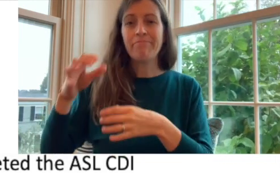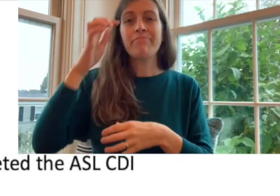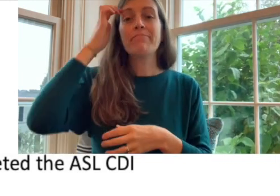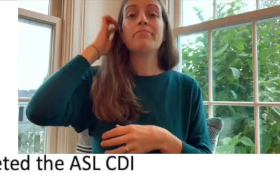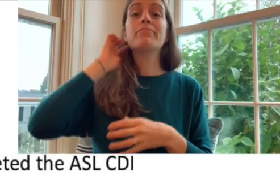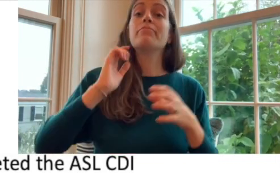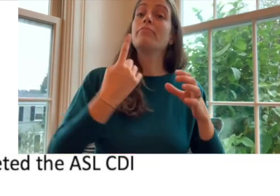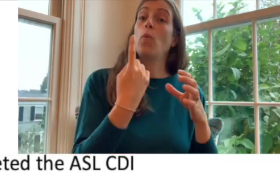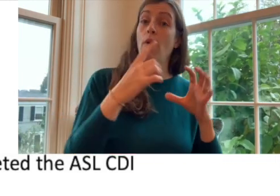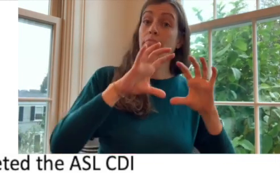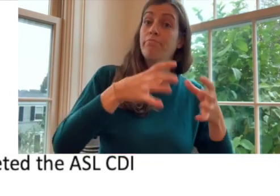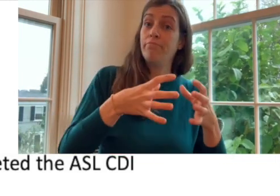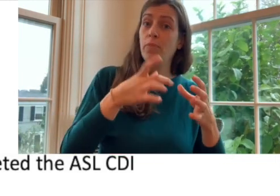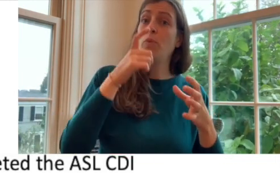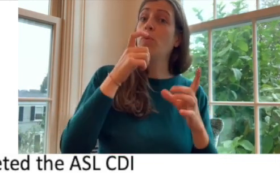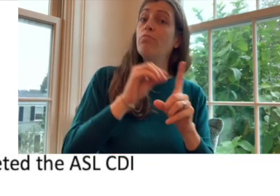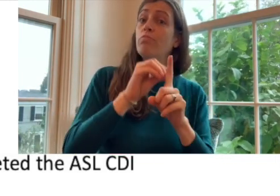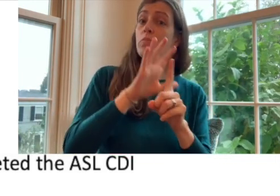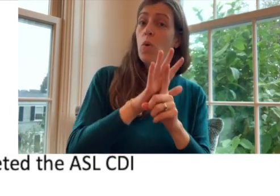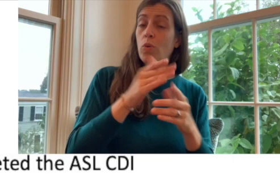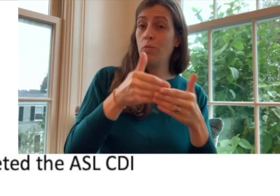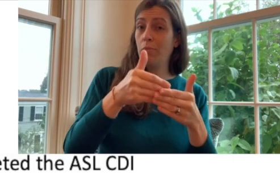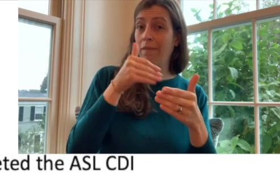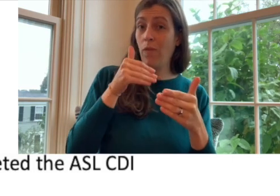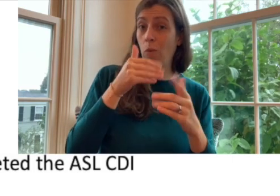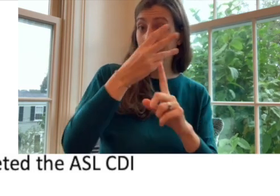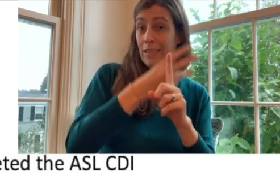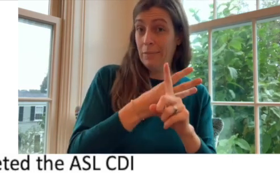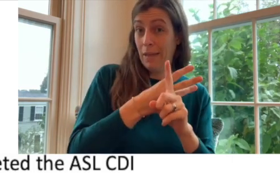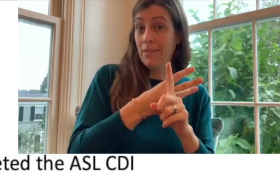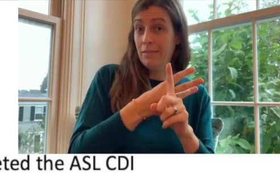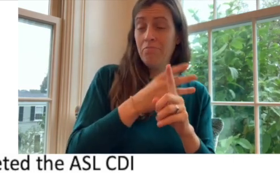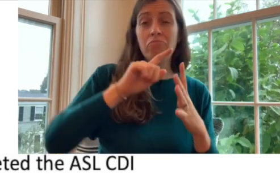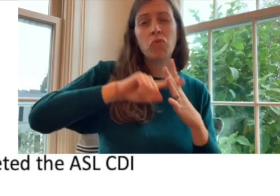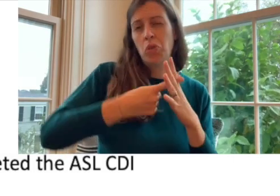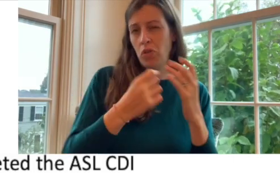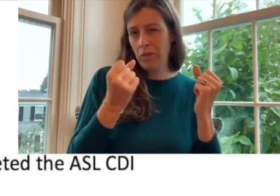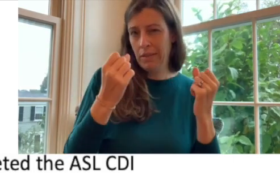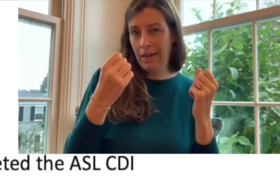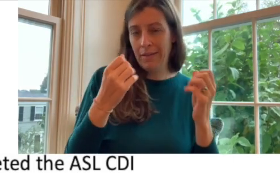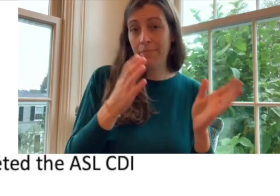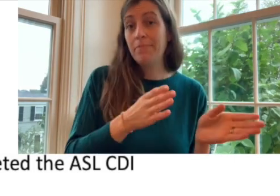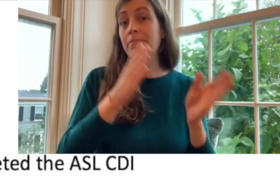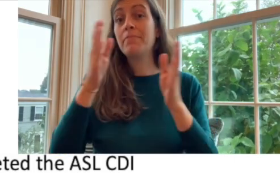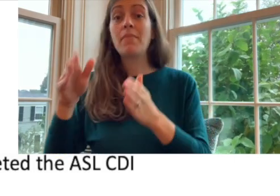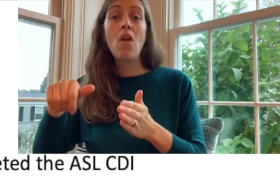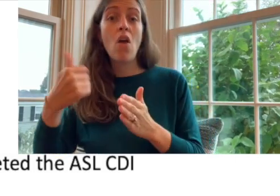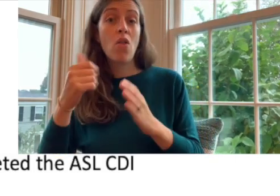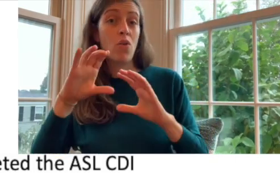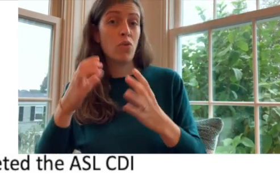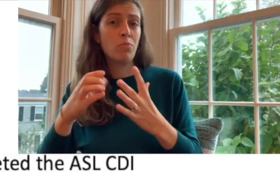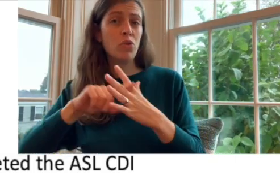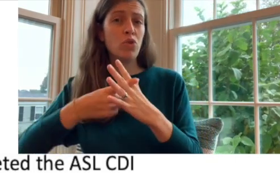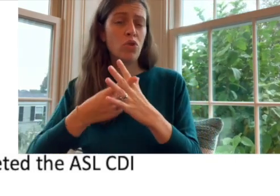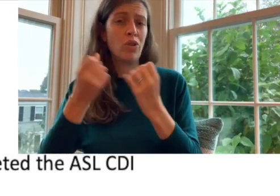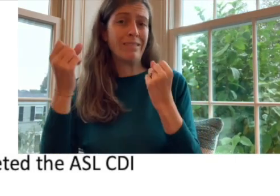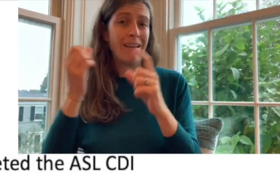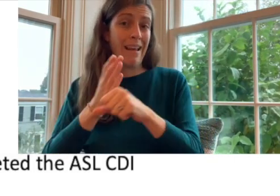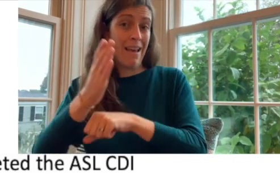here. We divided these children into 2 groups, those who began learning ASL between 0 to 6 months and